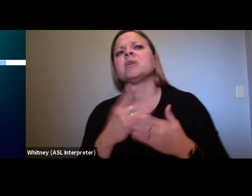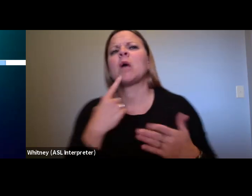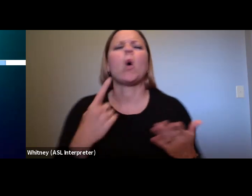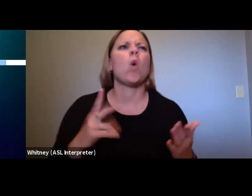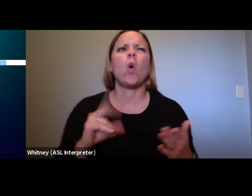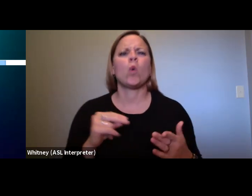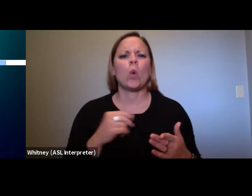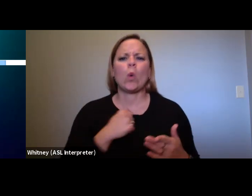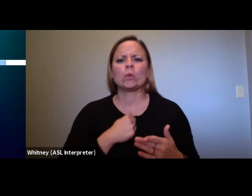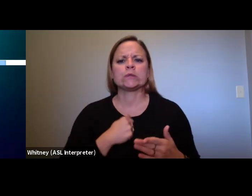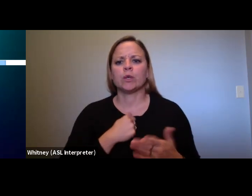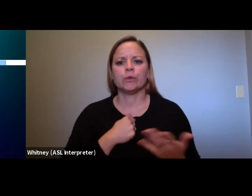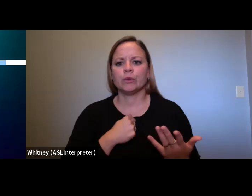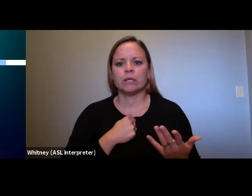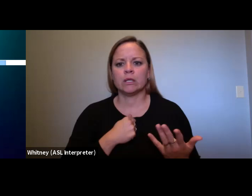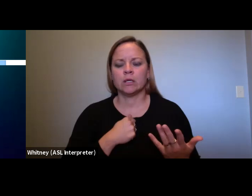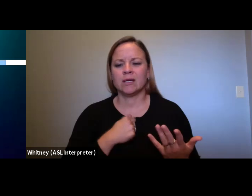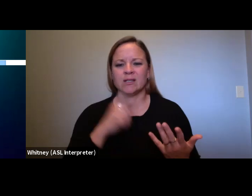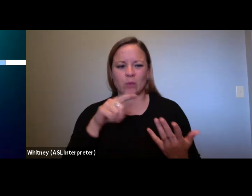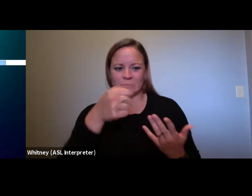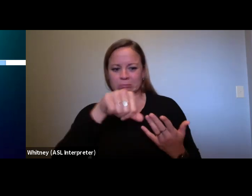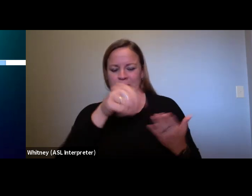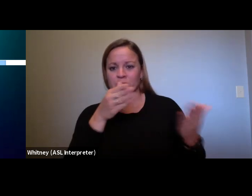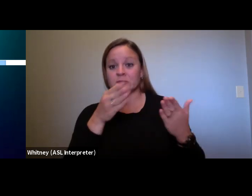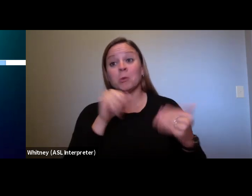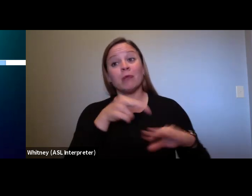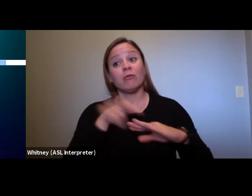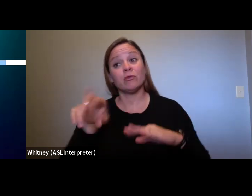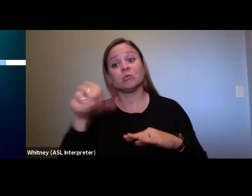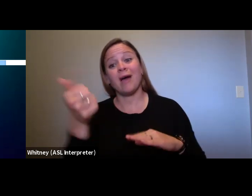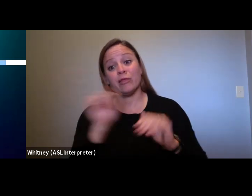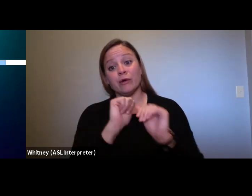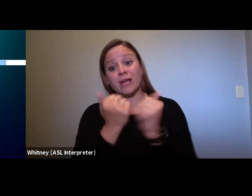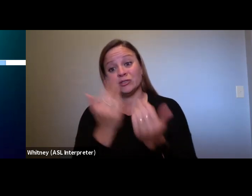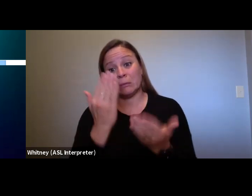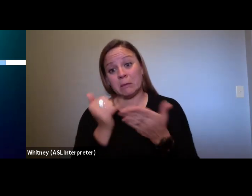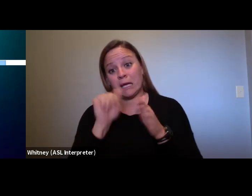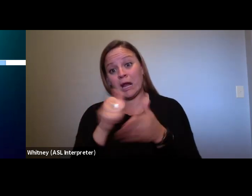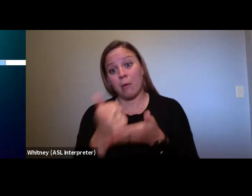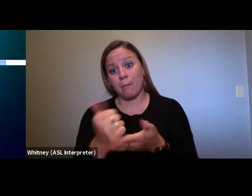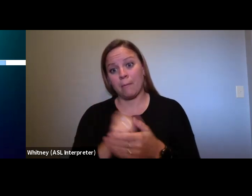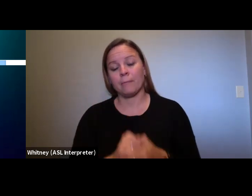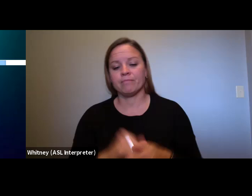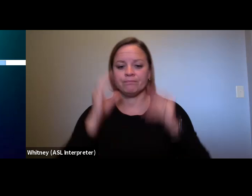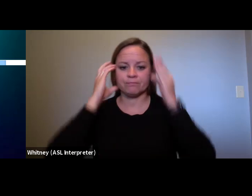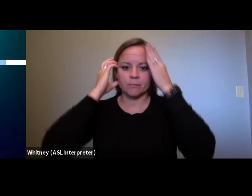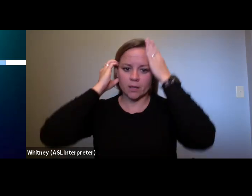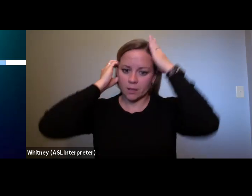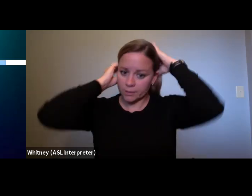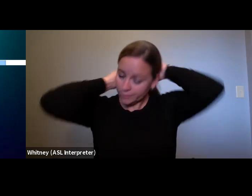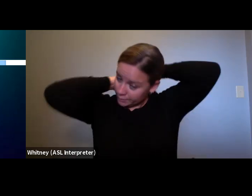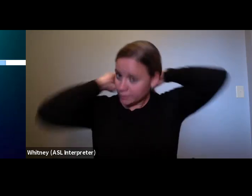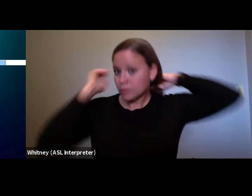sorry, we will have to deny services, but we can refer them to another partner agency that might be able to help them. So we did the